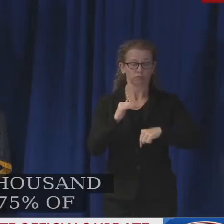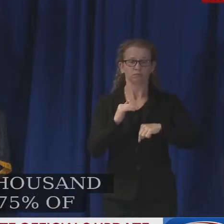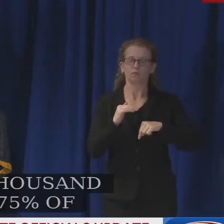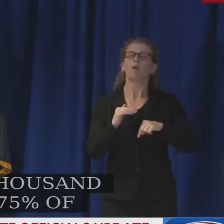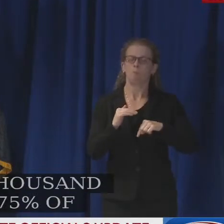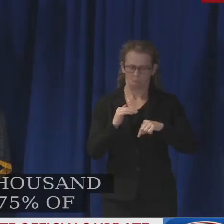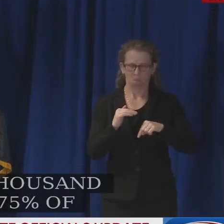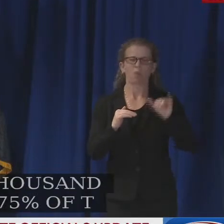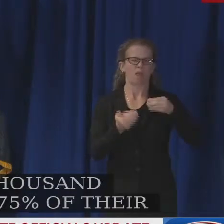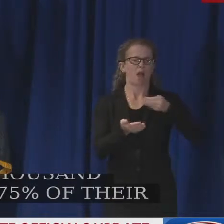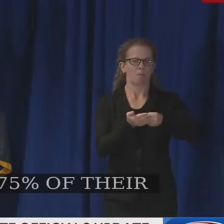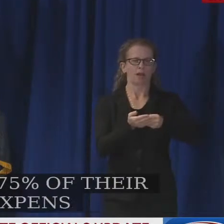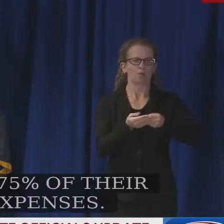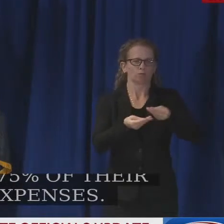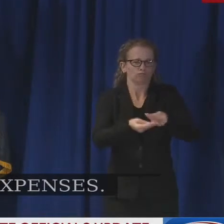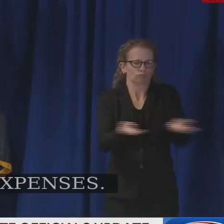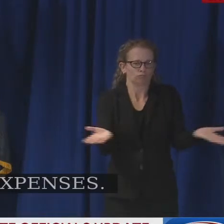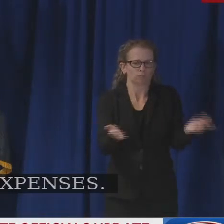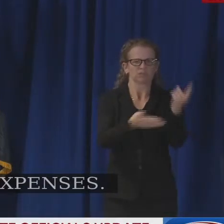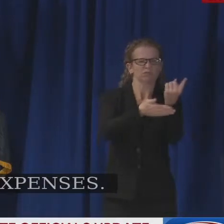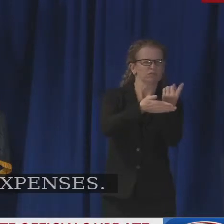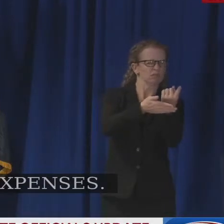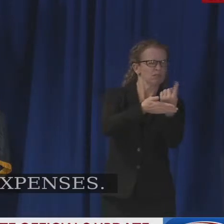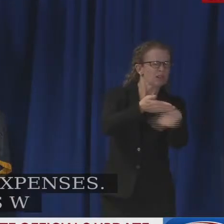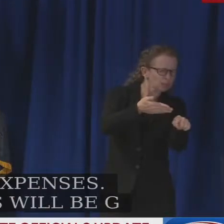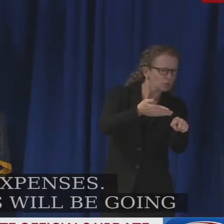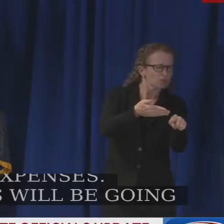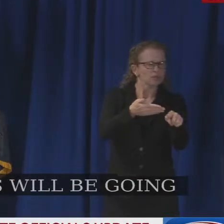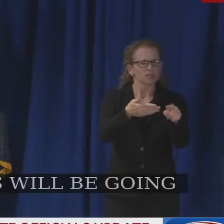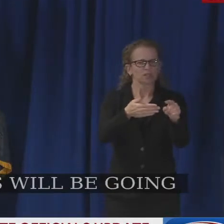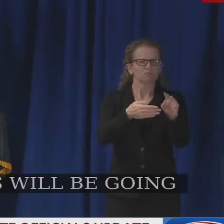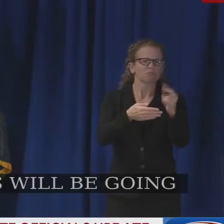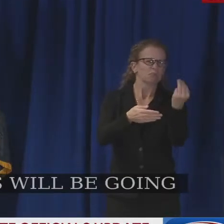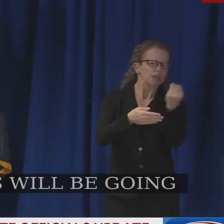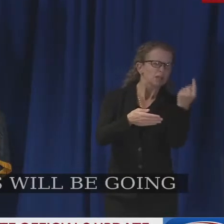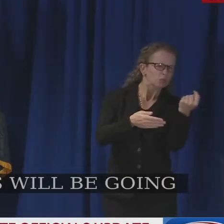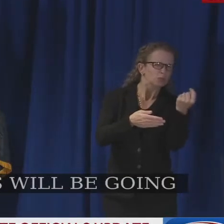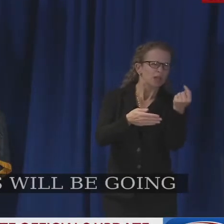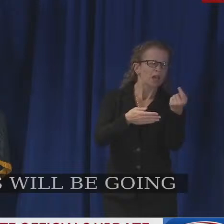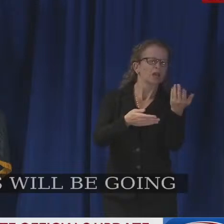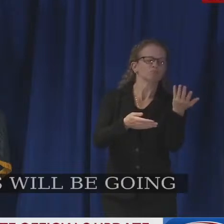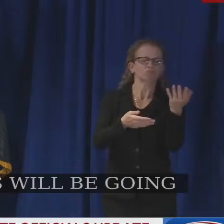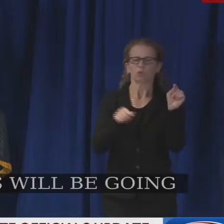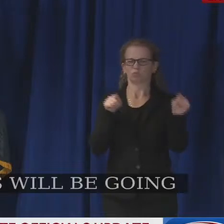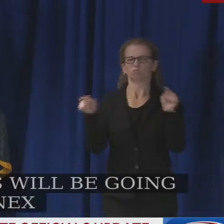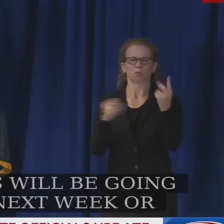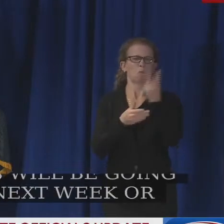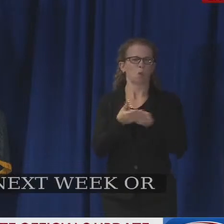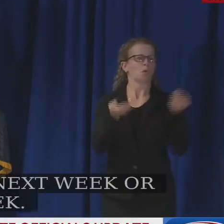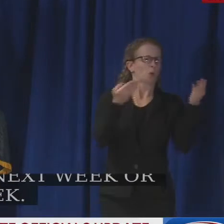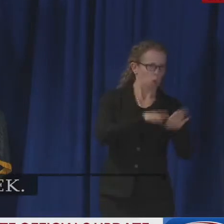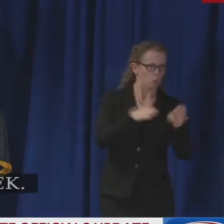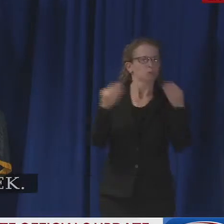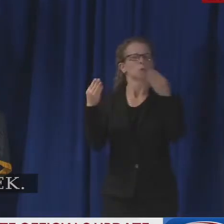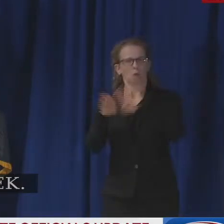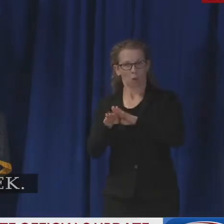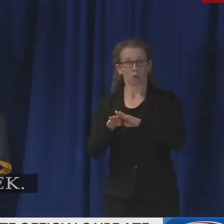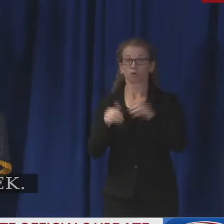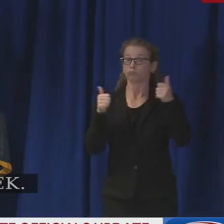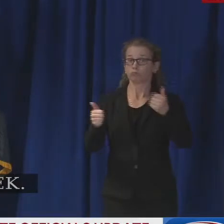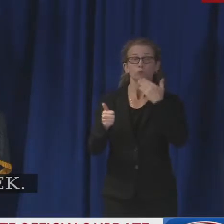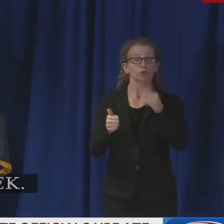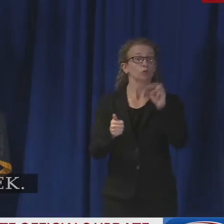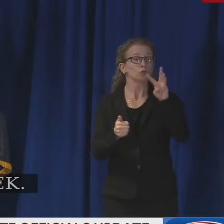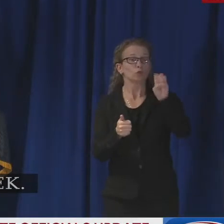out, I believe, early next week or sometime next week. But those programs are both closed successfully. And so the good news is we have more relief